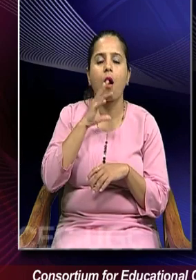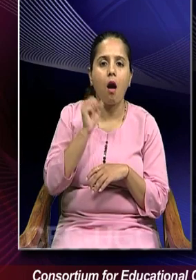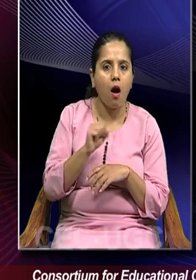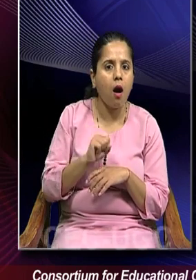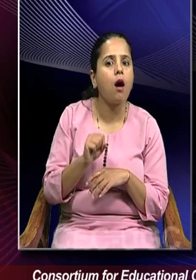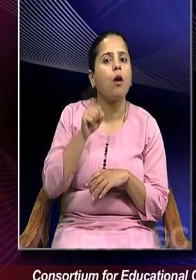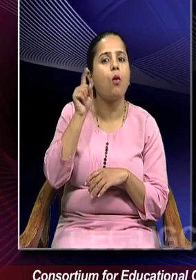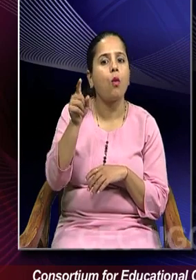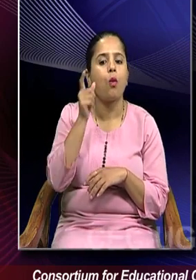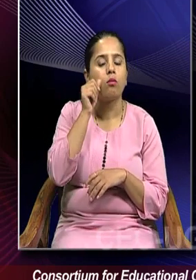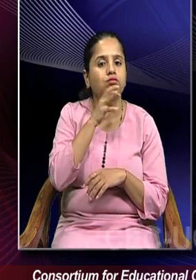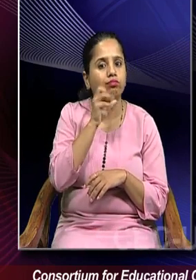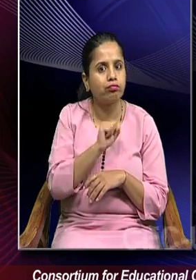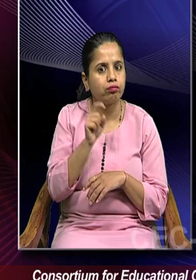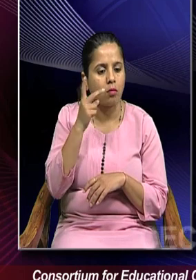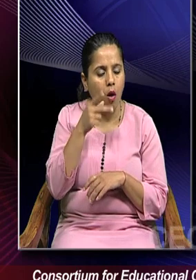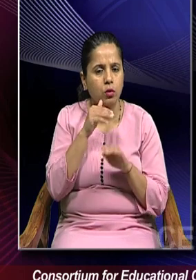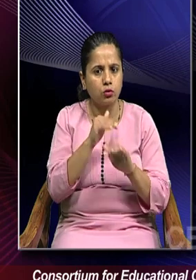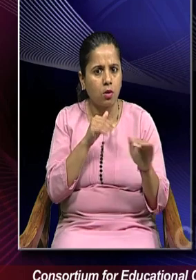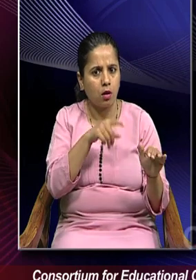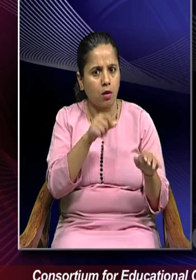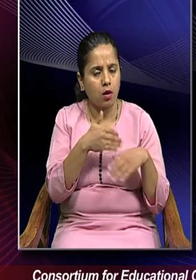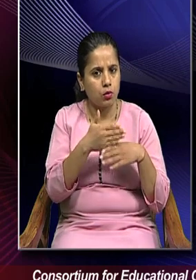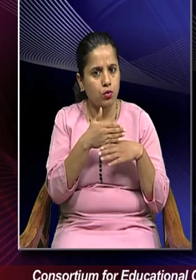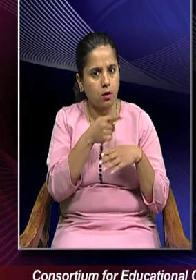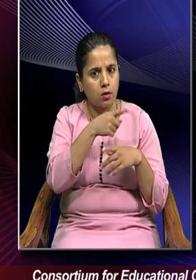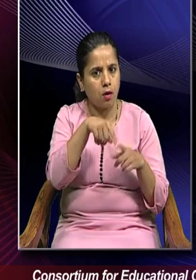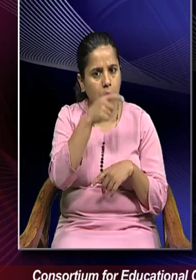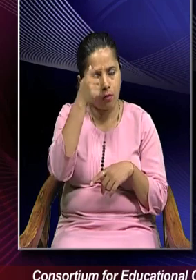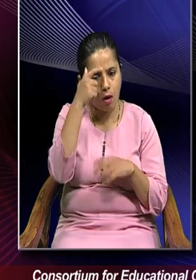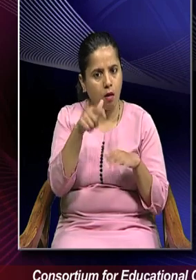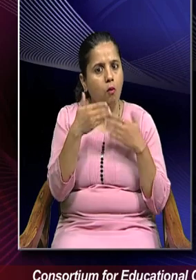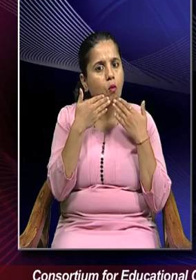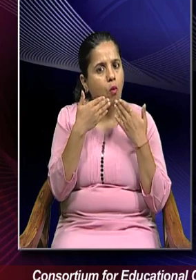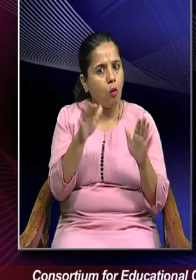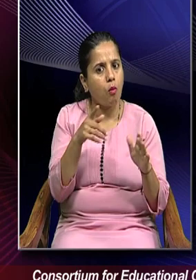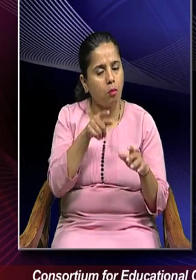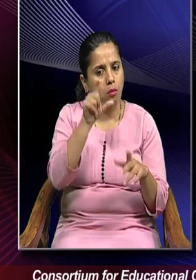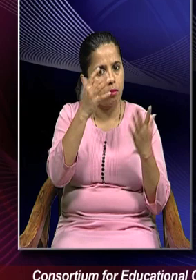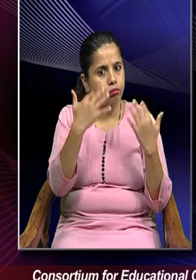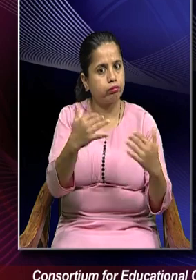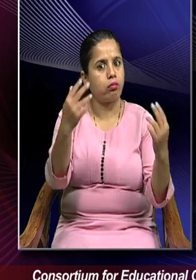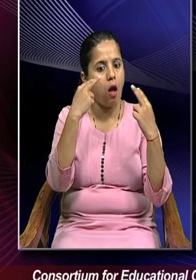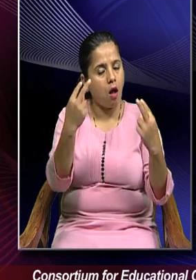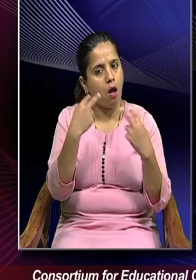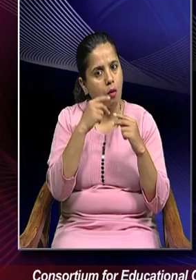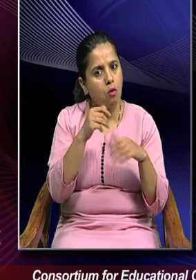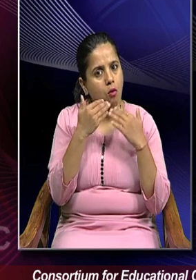how this kind of a child could share this issue in the public domain,